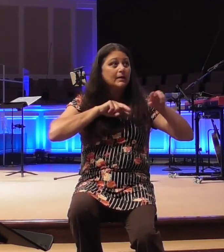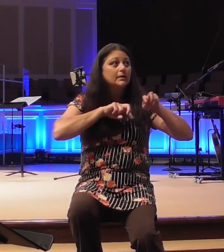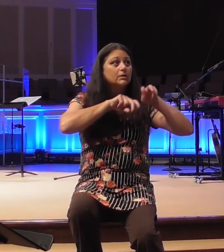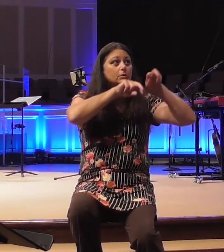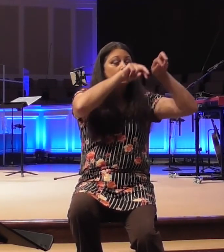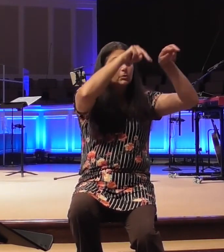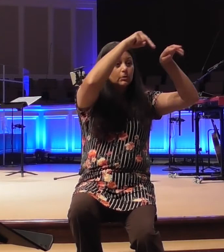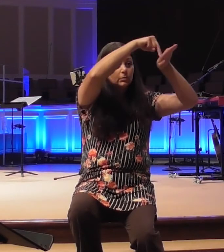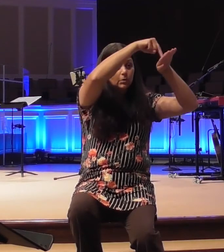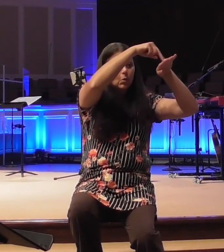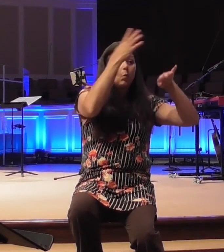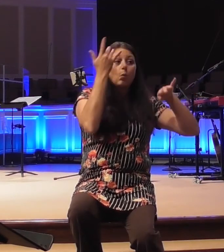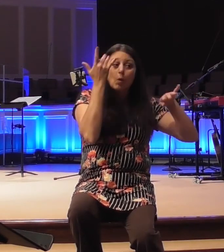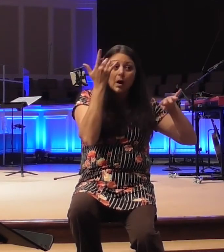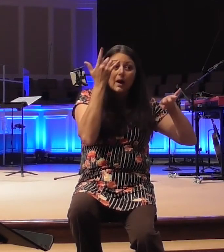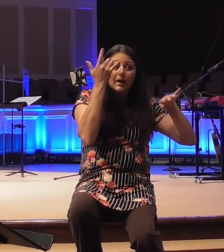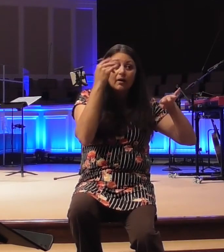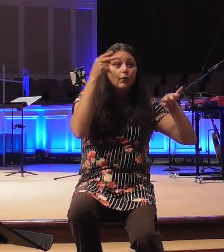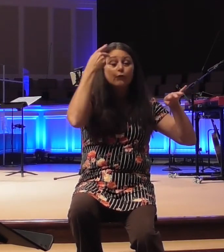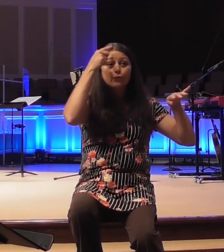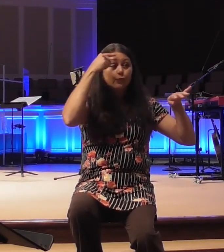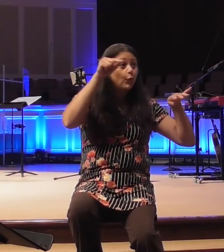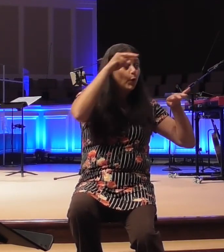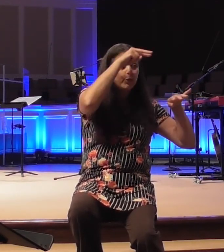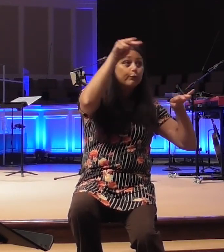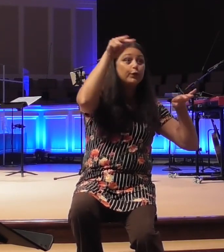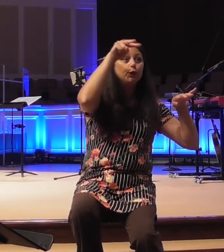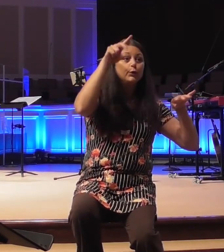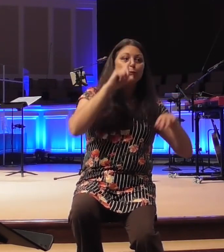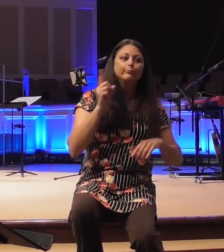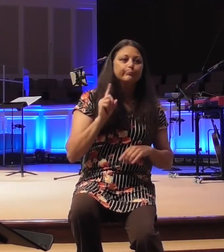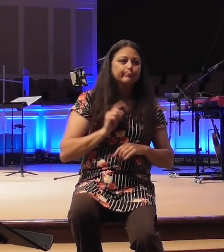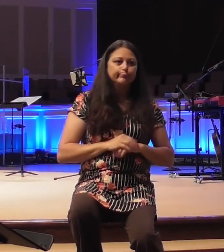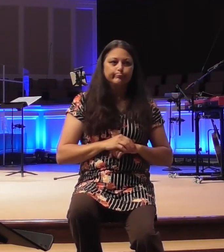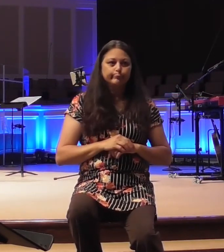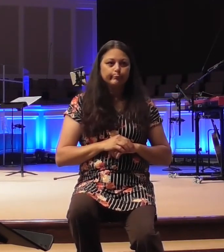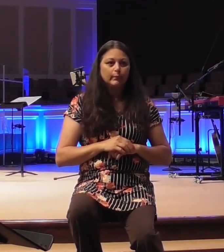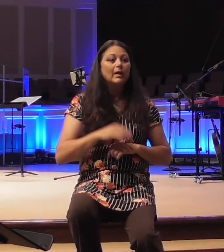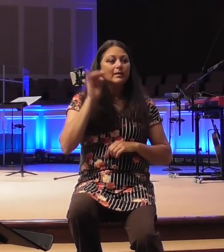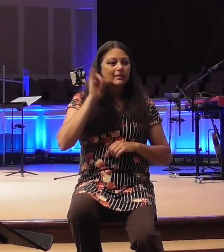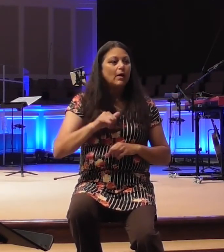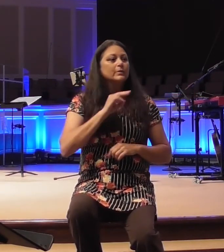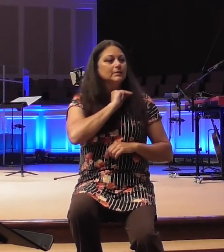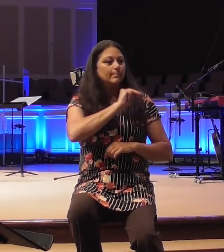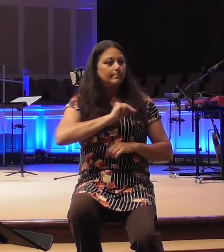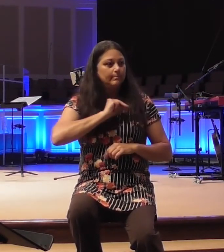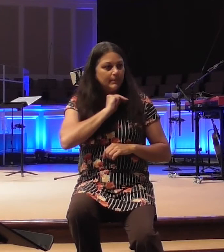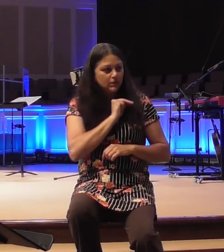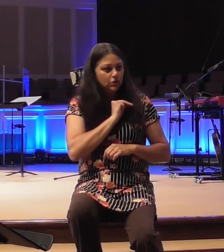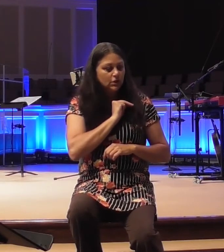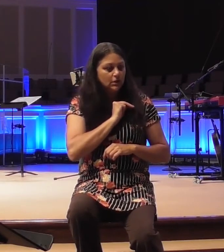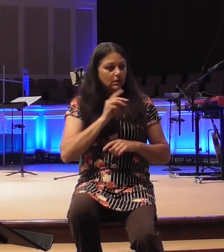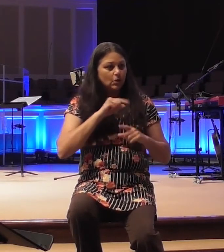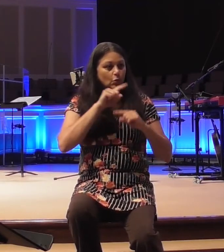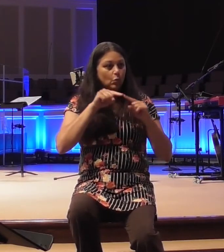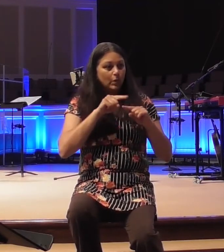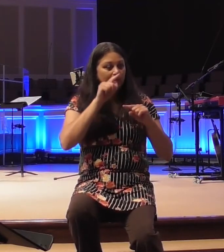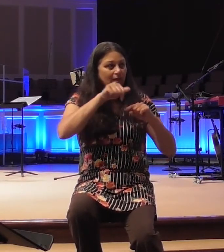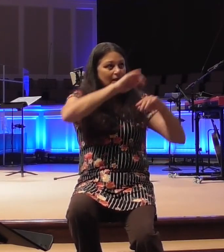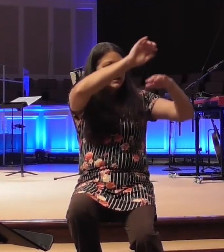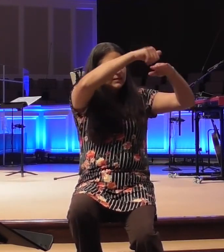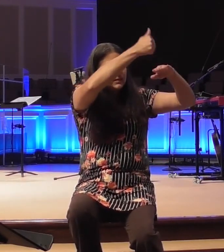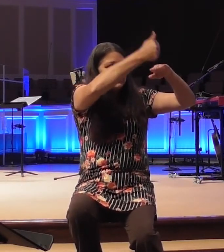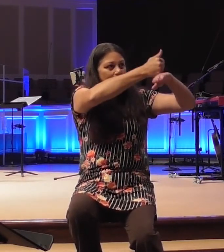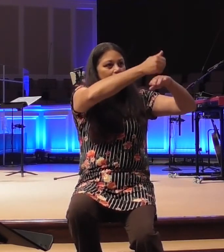Why were those men on that mountaintop? Because it was the mission. It was the mission. When they raised that flag, you